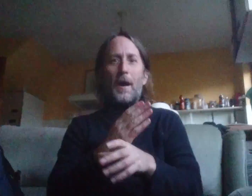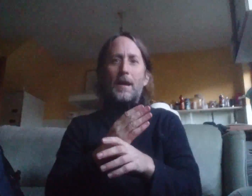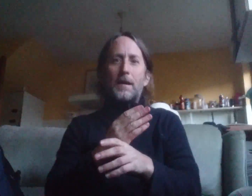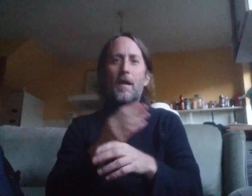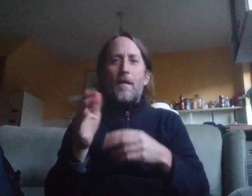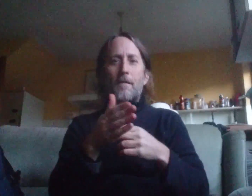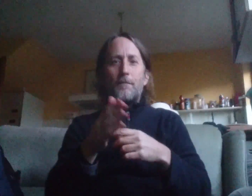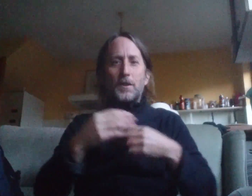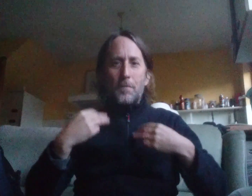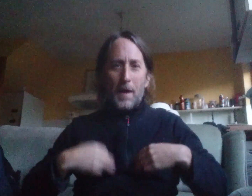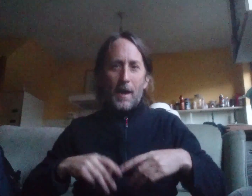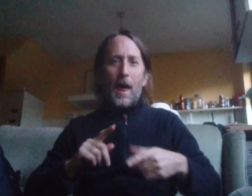the new appliance.